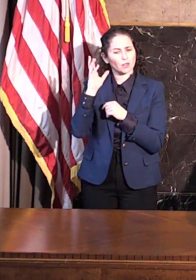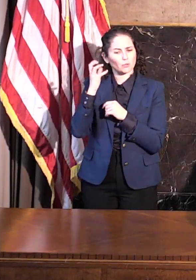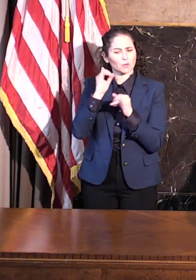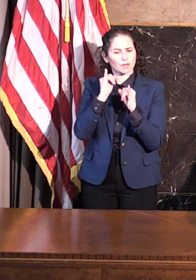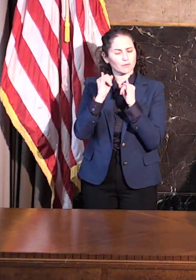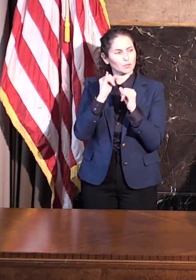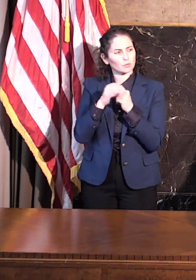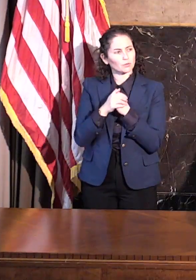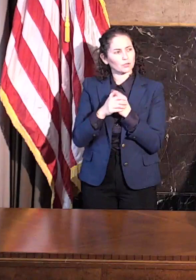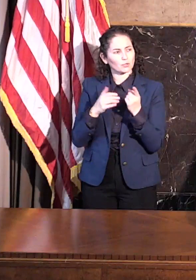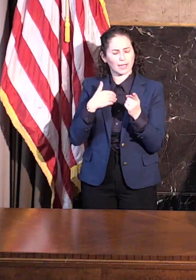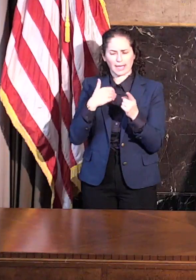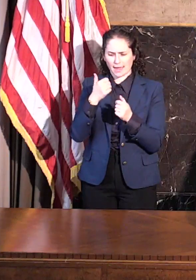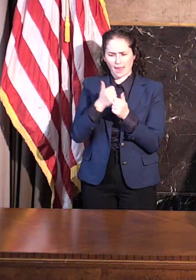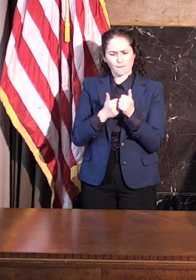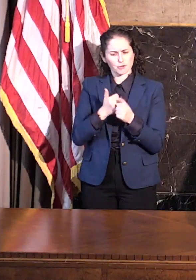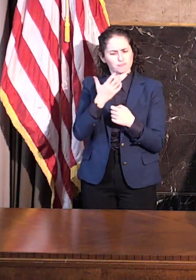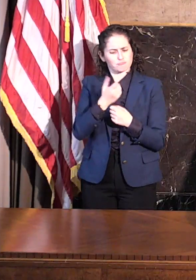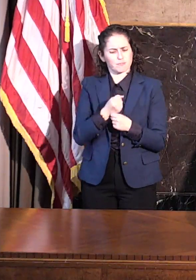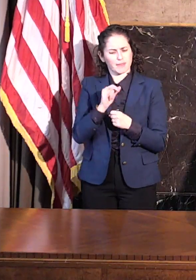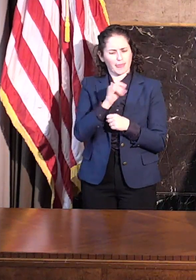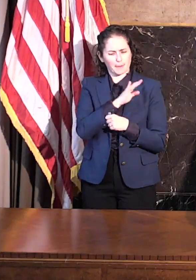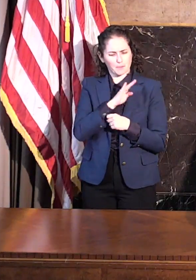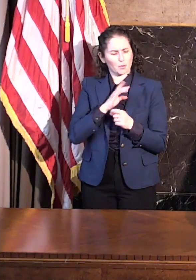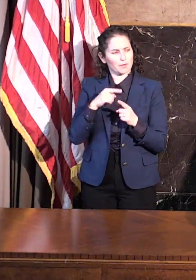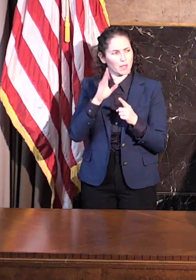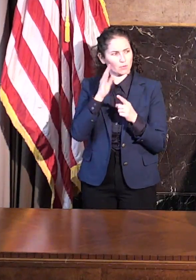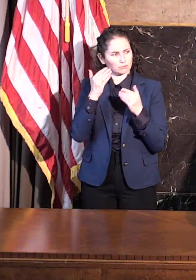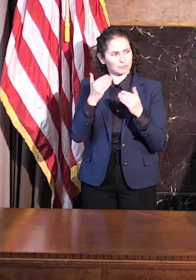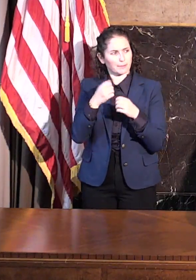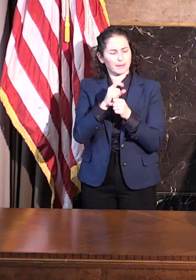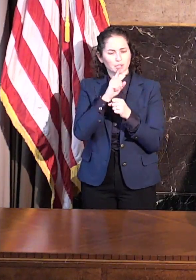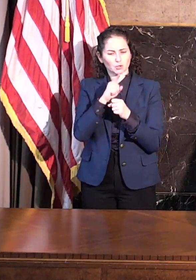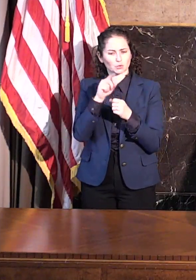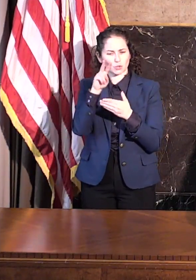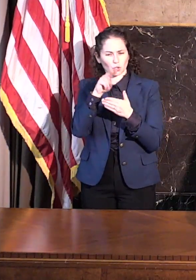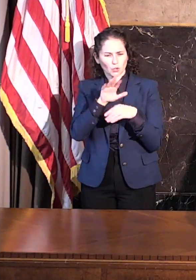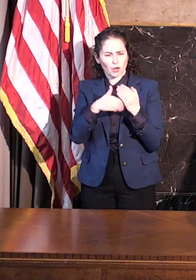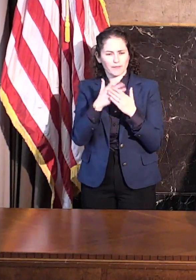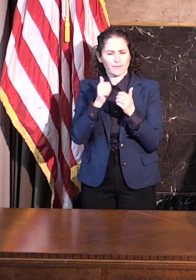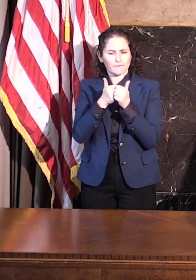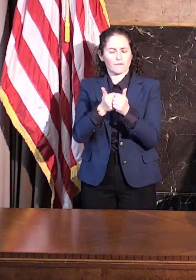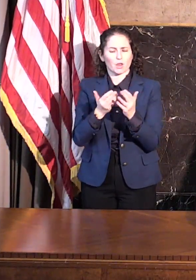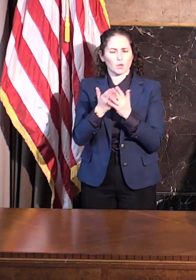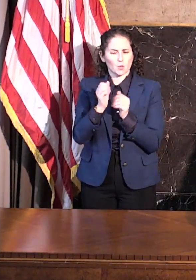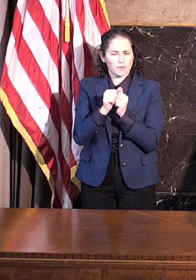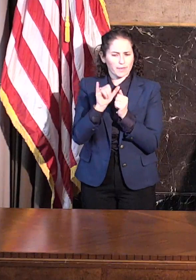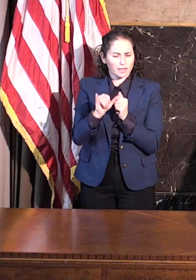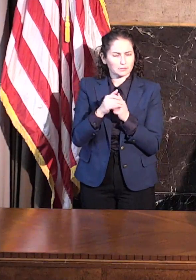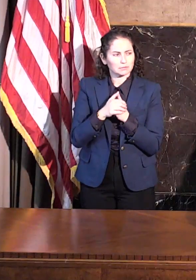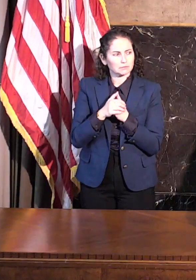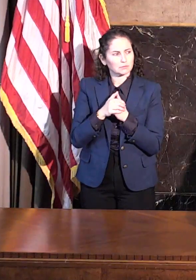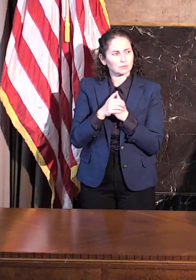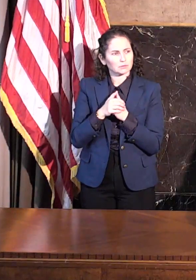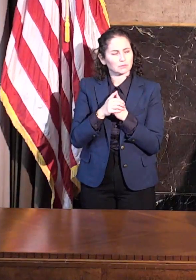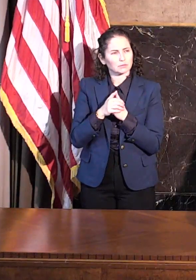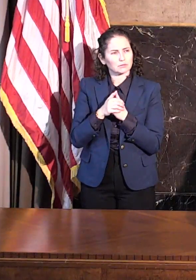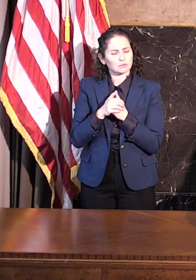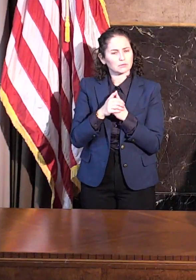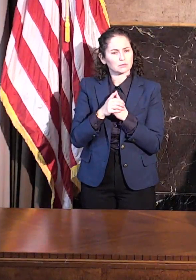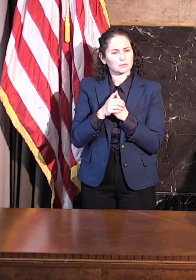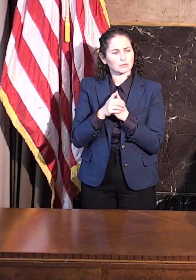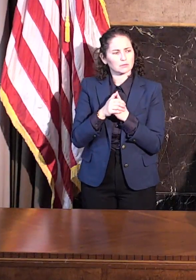decided to do. I will tell you that we are insisting, and in fact, they've already agreed. I think it's all